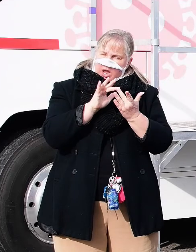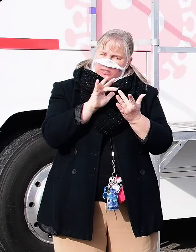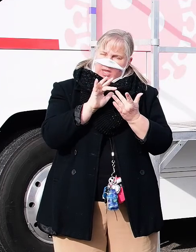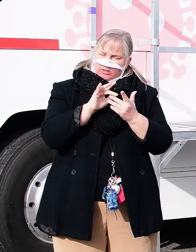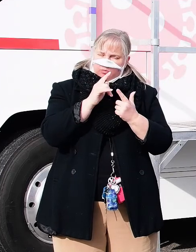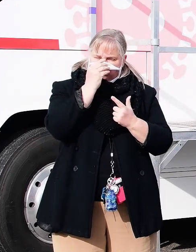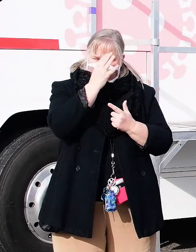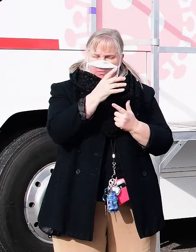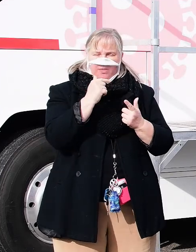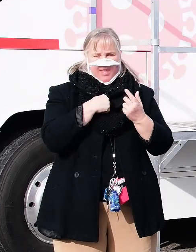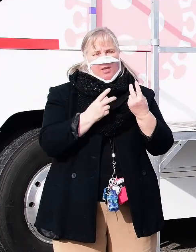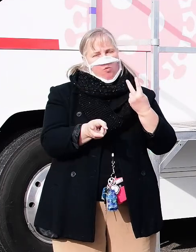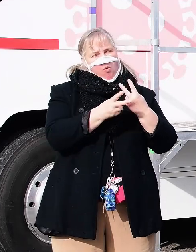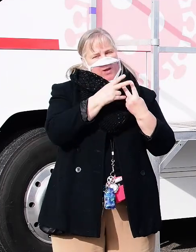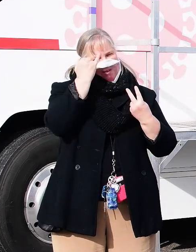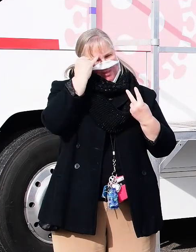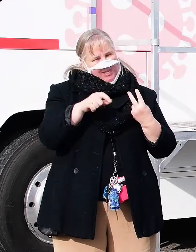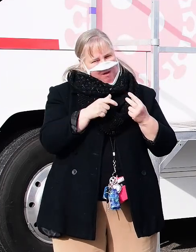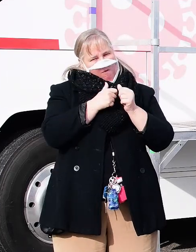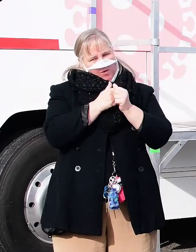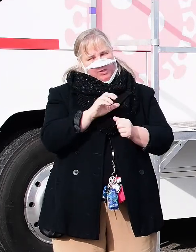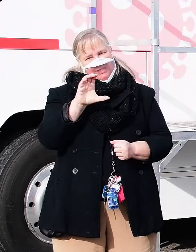following CDC recommendations.